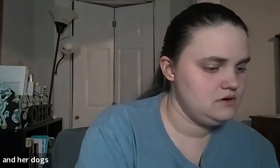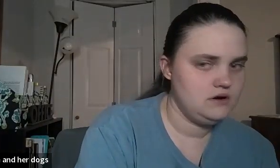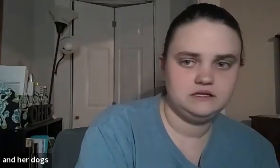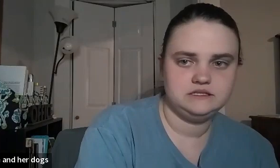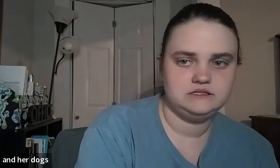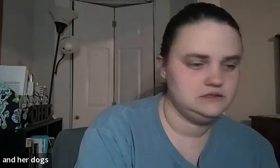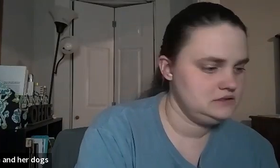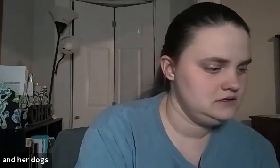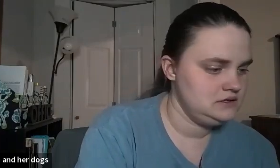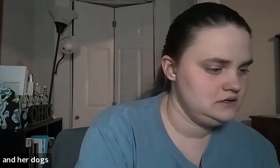Astronaut.